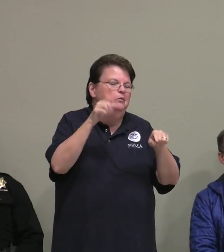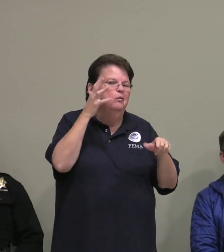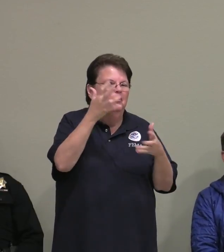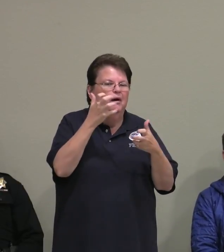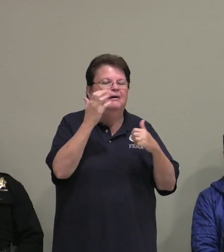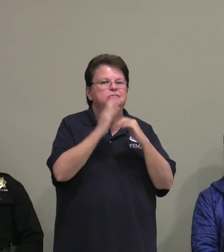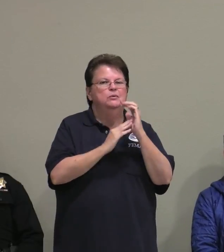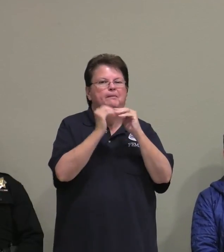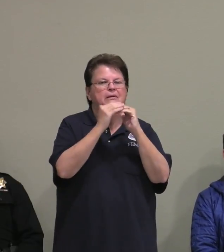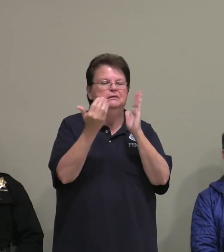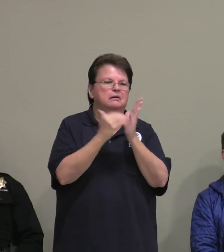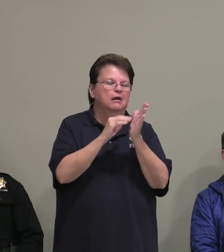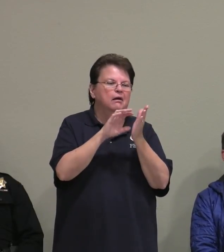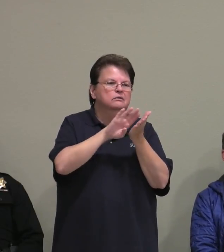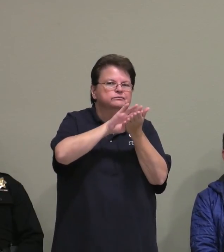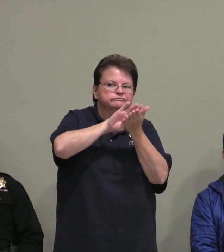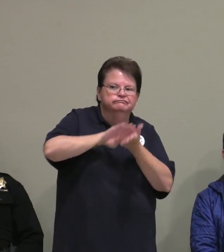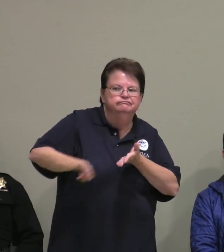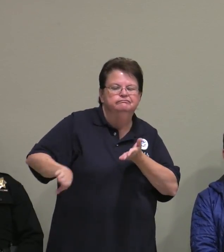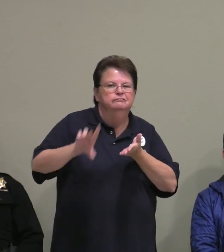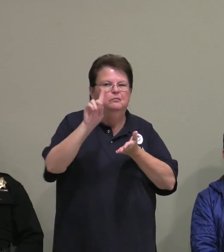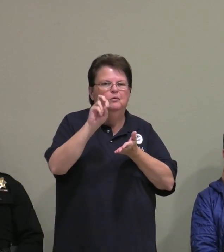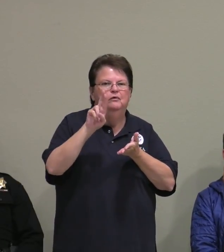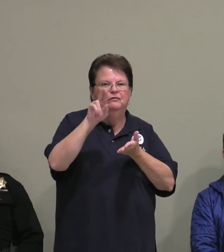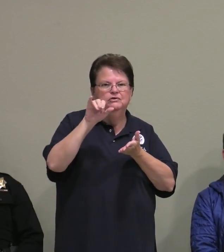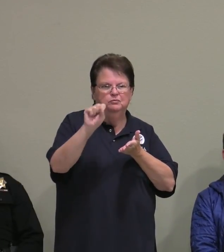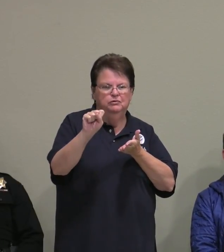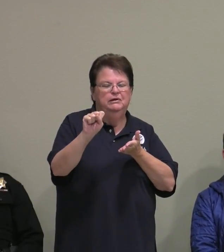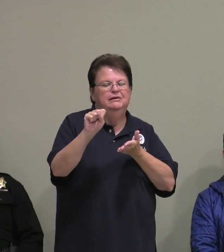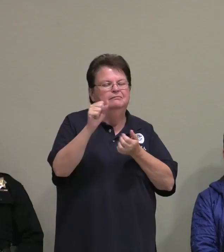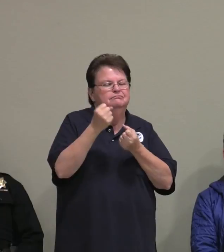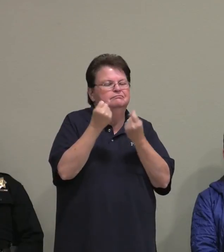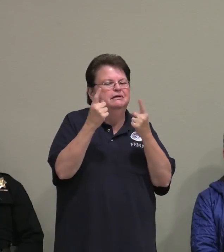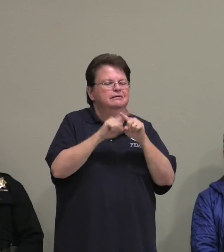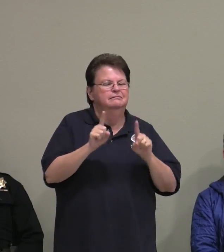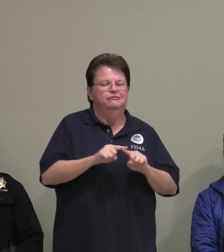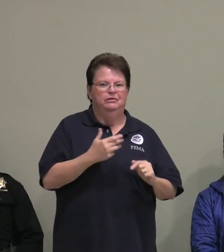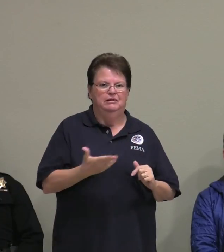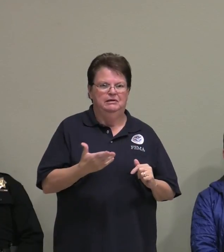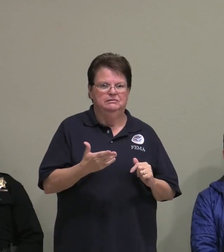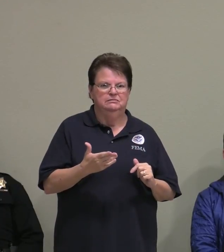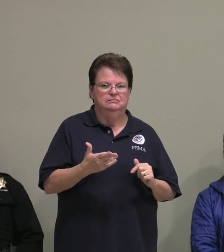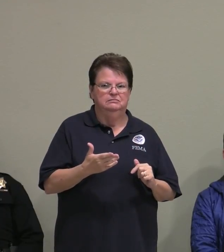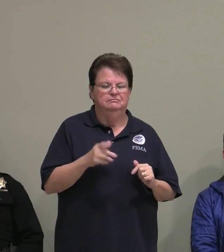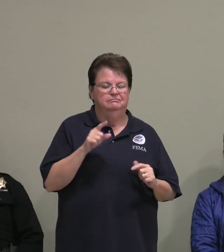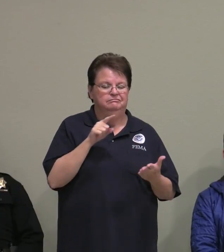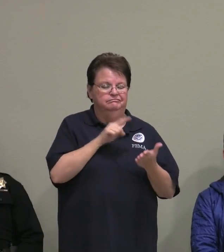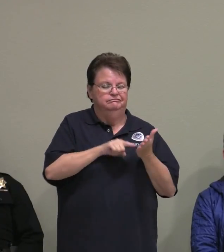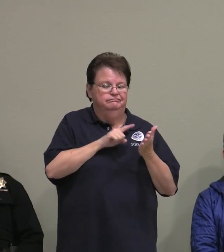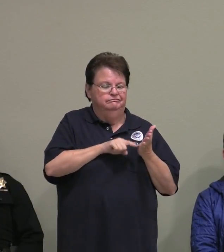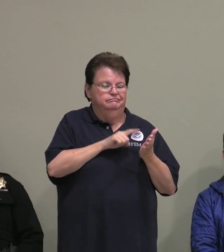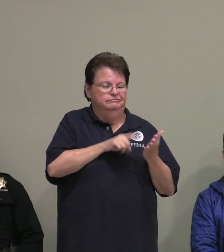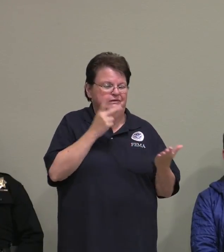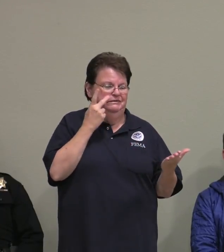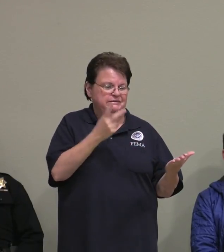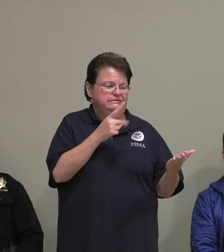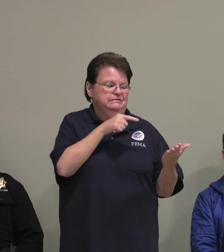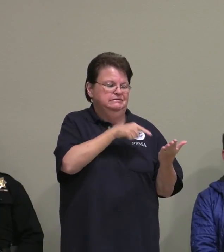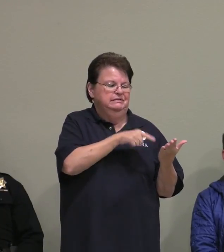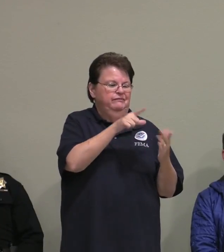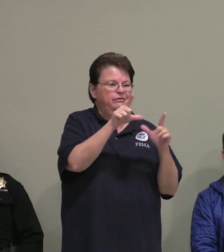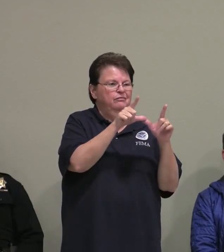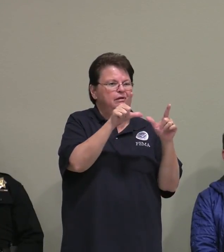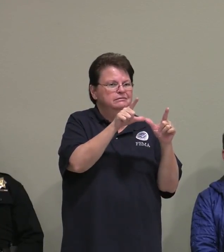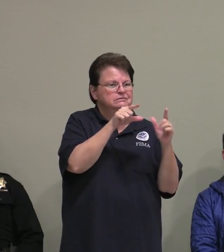remove debris and do all kinds of things. Number one, vet them. Make sure they're licensed. Contact the Contractor State